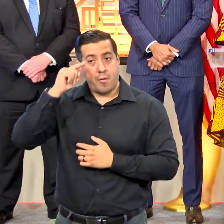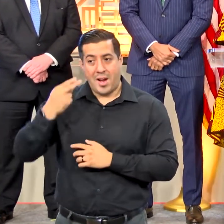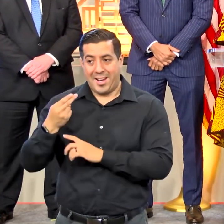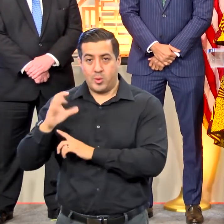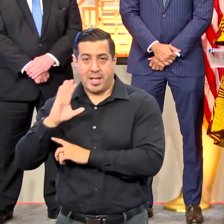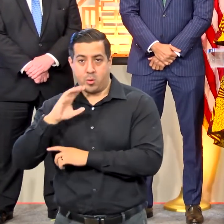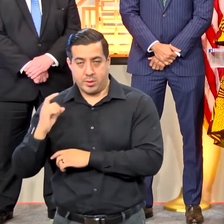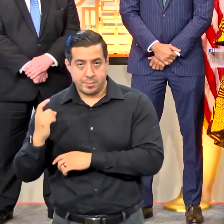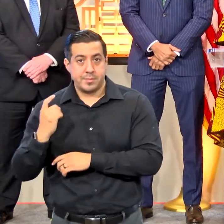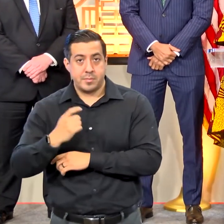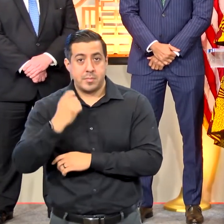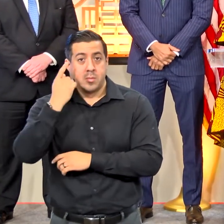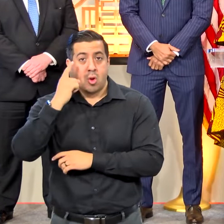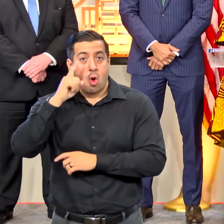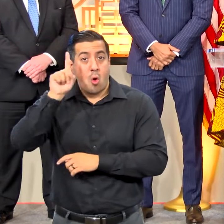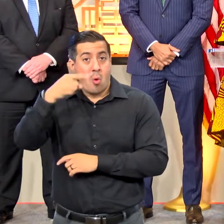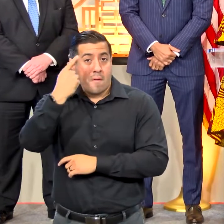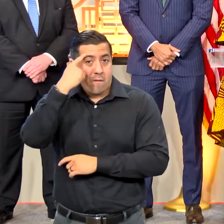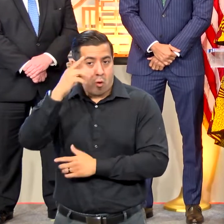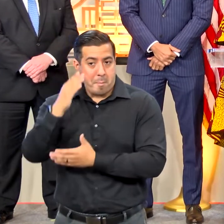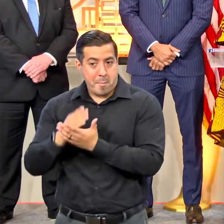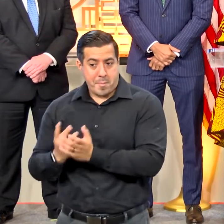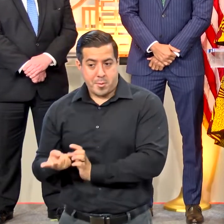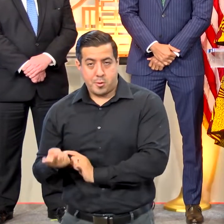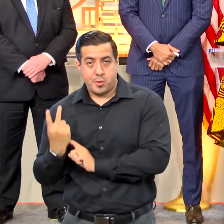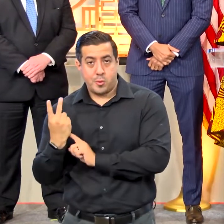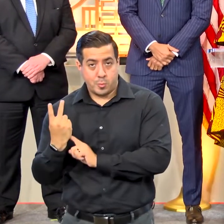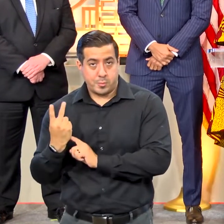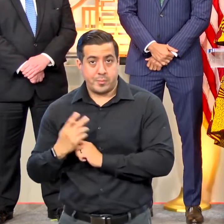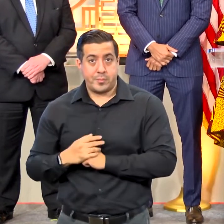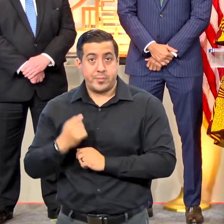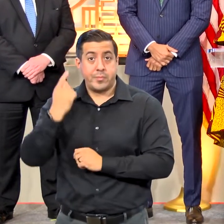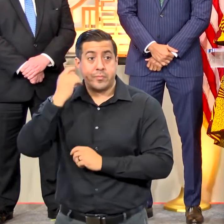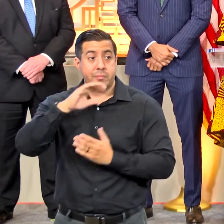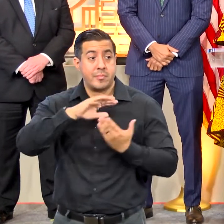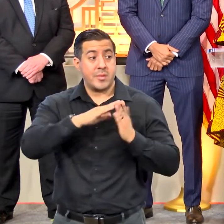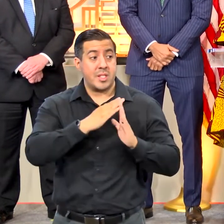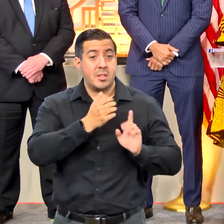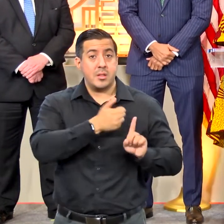County, only for Phase 2. Of course, the city